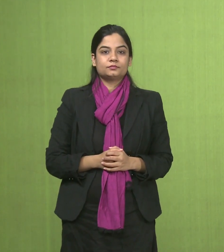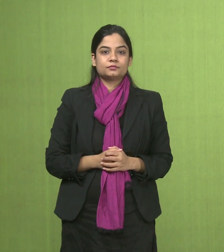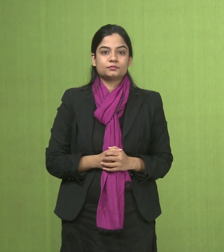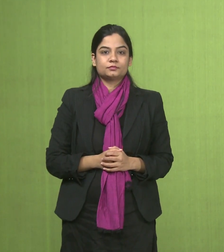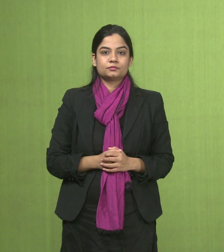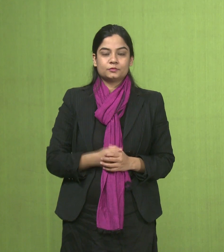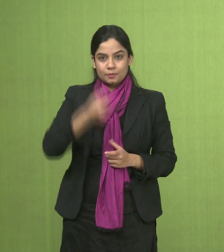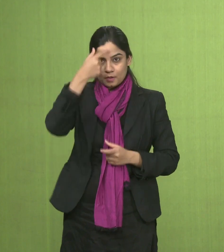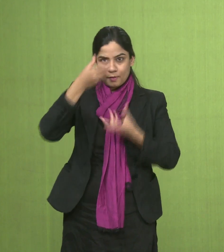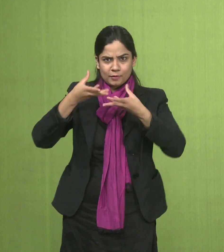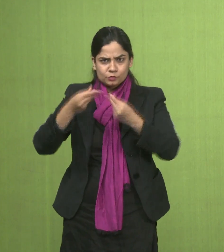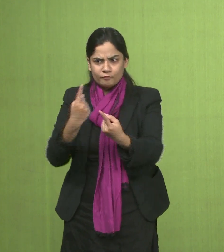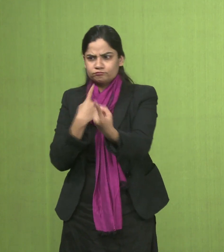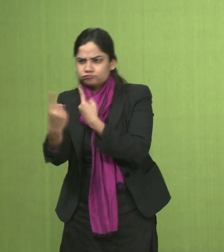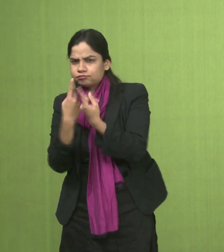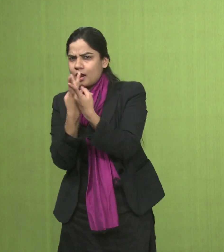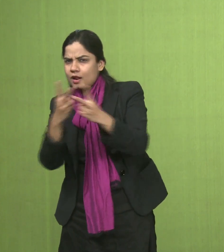Right to redressal.